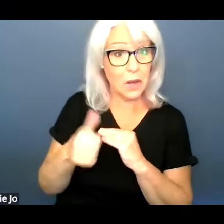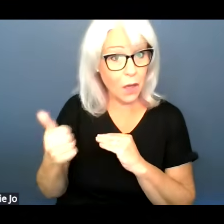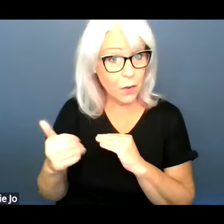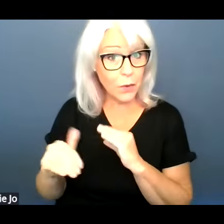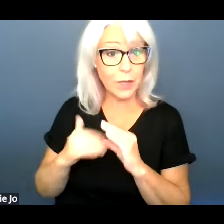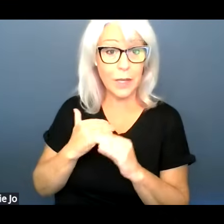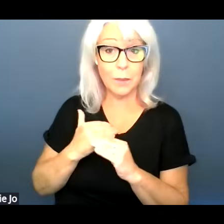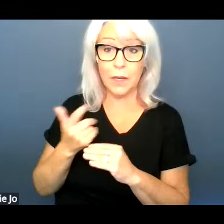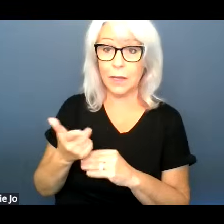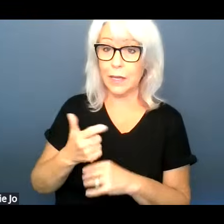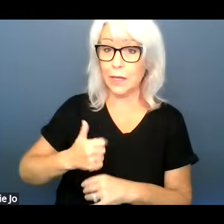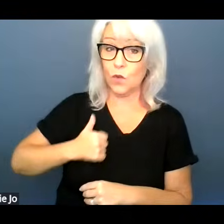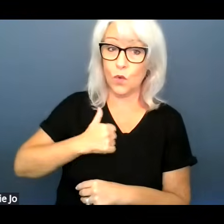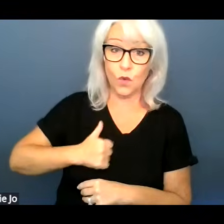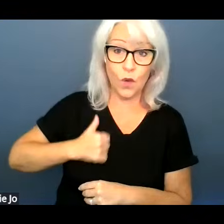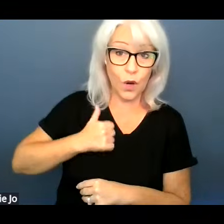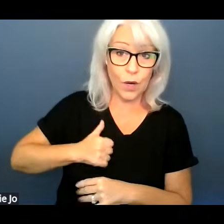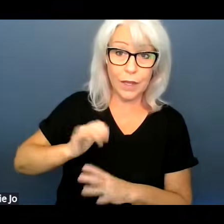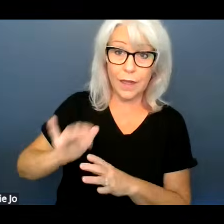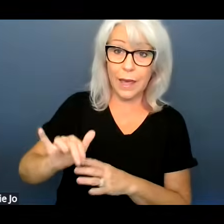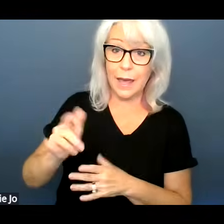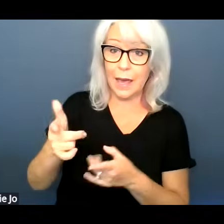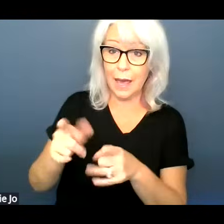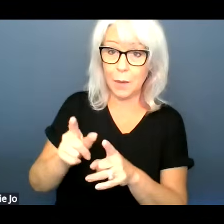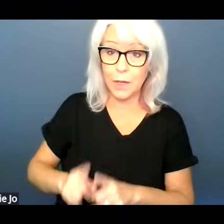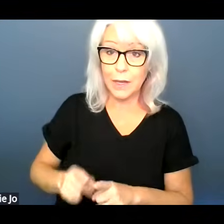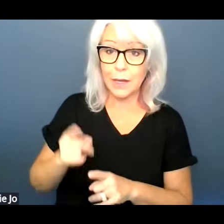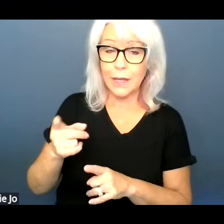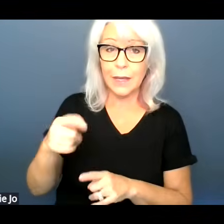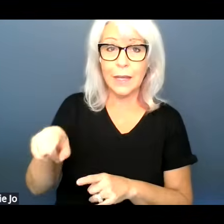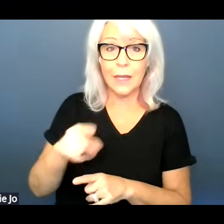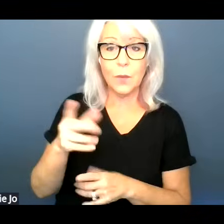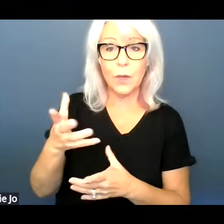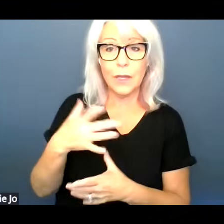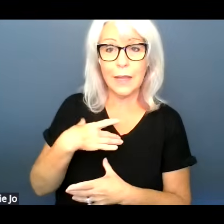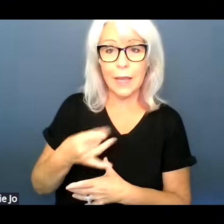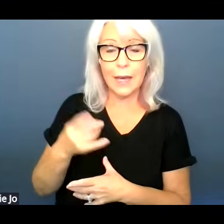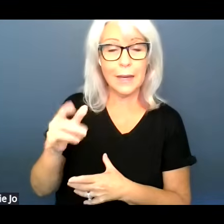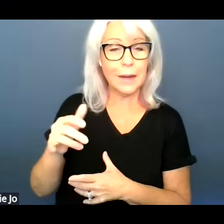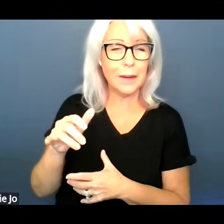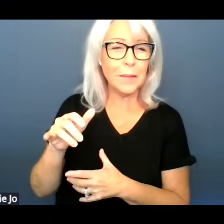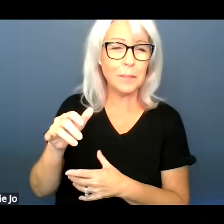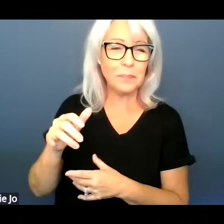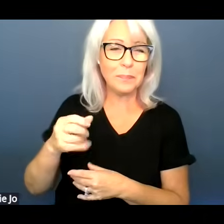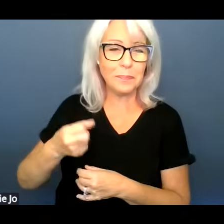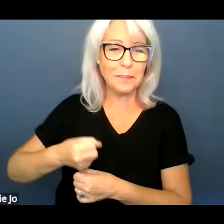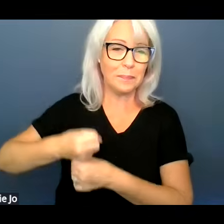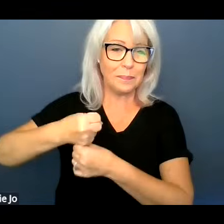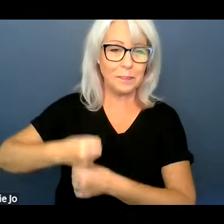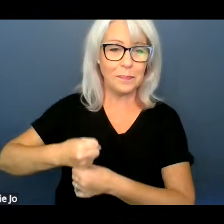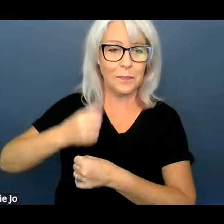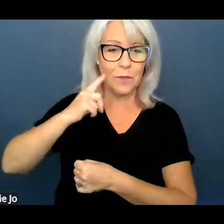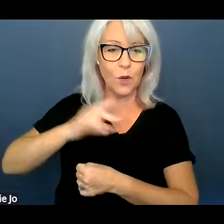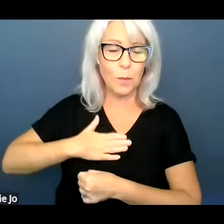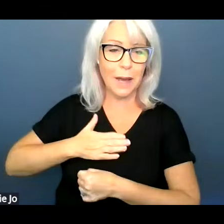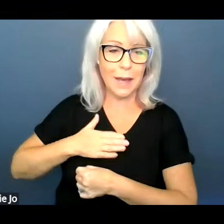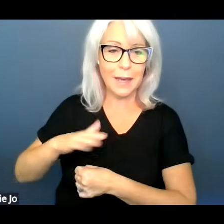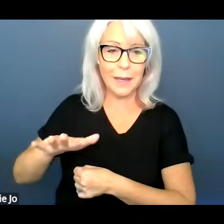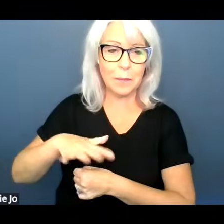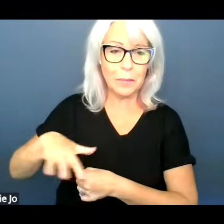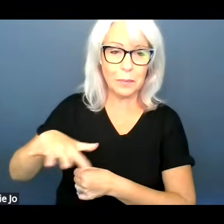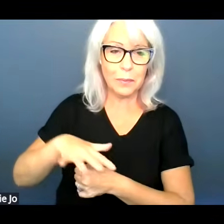that he's so sorry that he did this and he'd like a yard sign. And then again, the woman that we